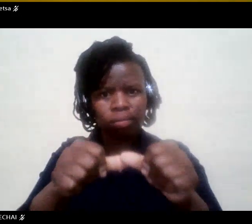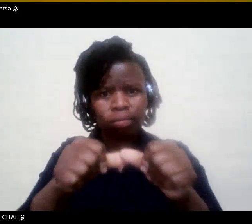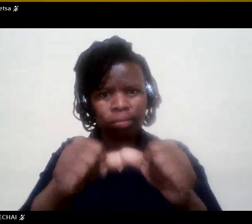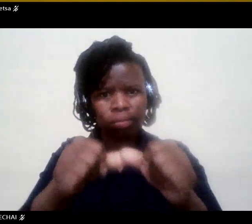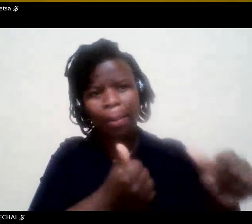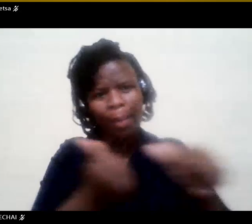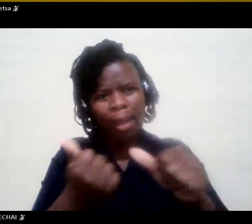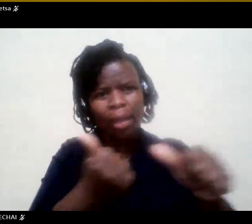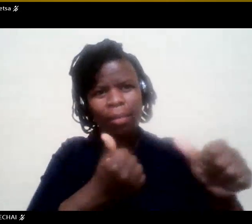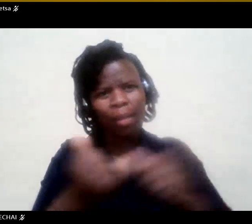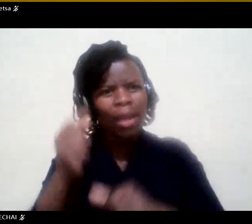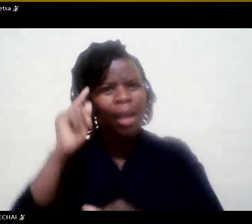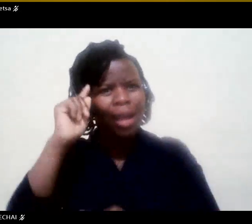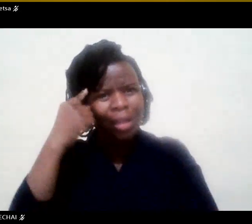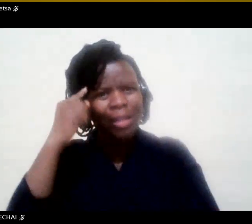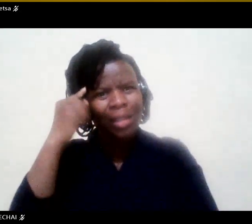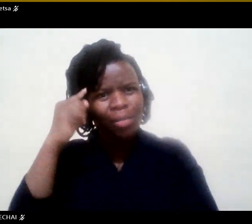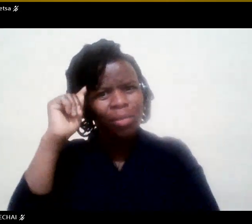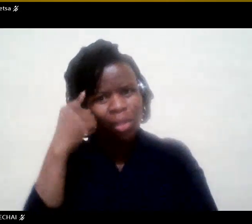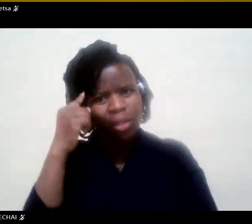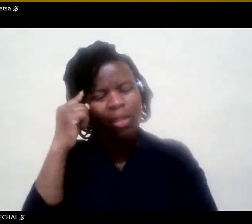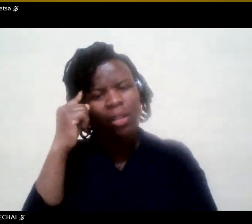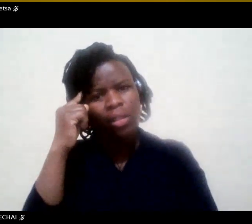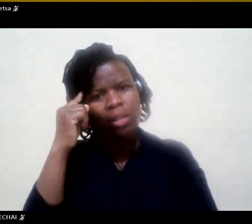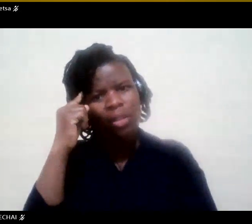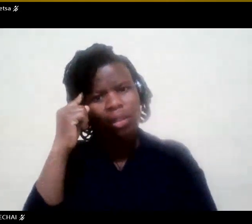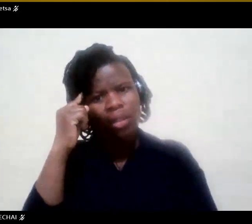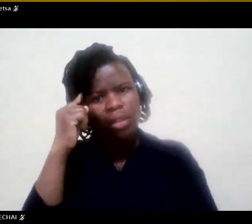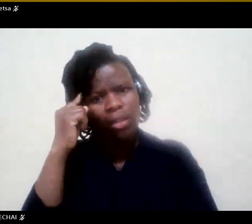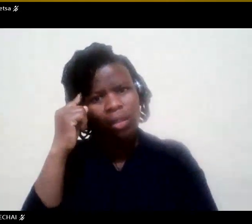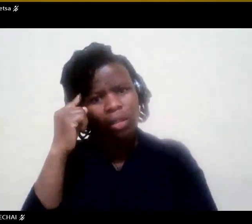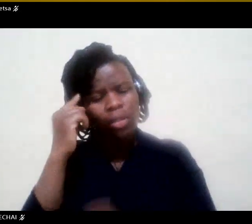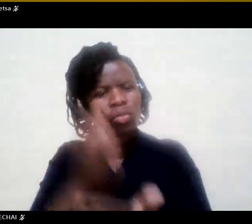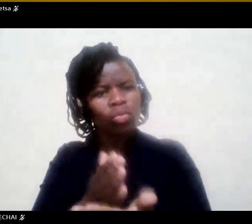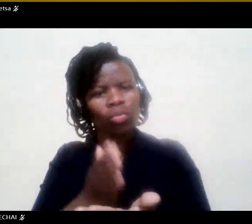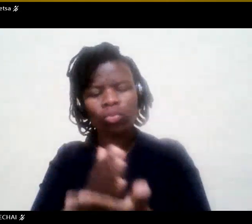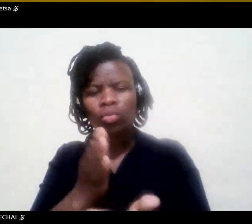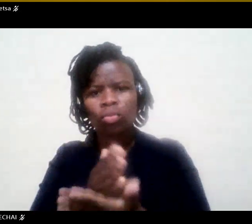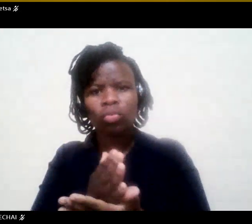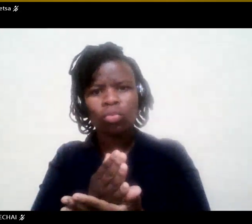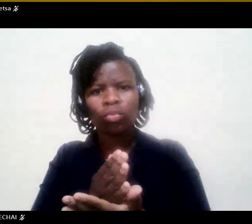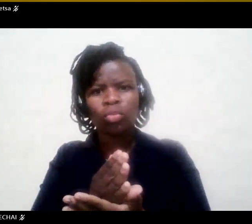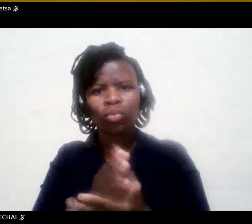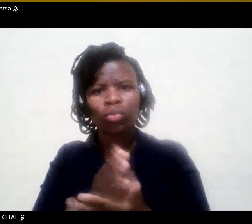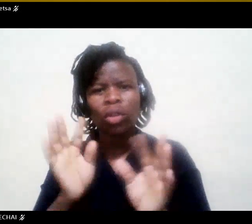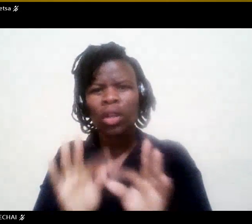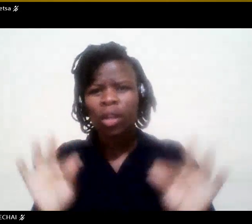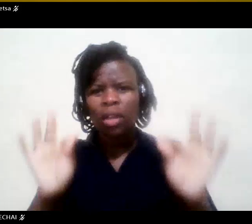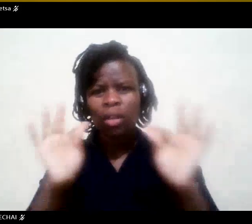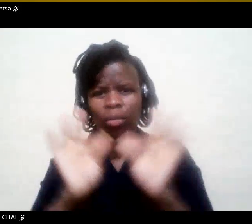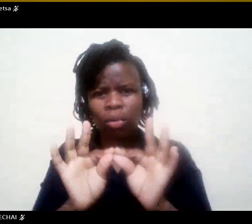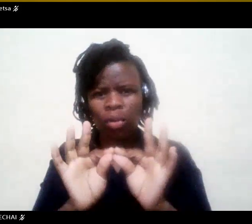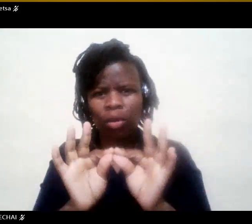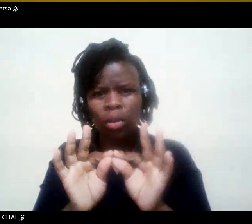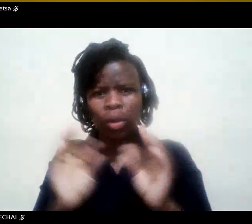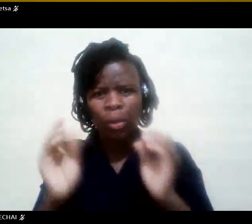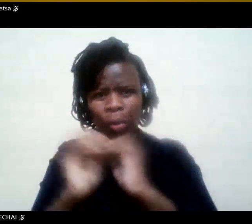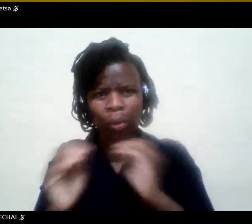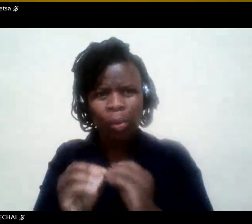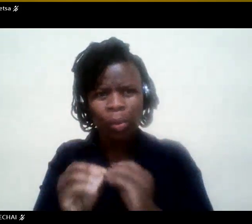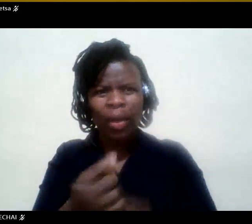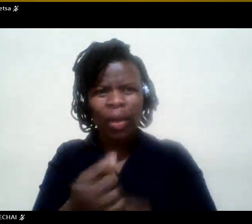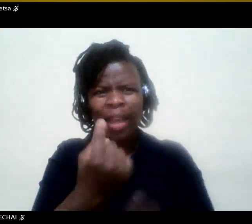So awareness is very important. Not awareness for individuals alone. It's for the